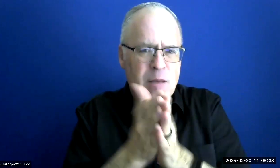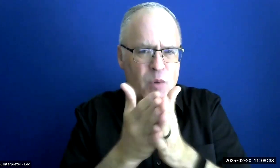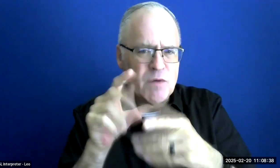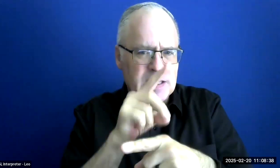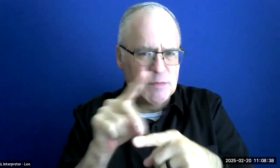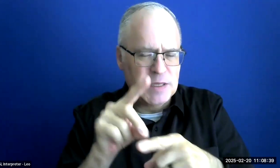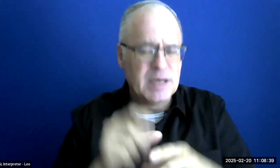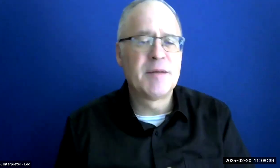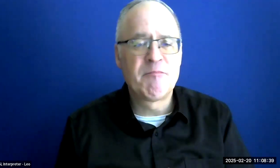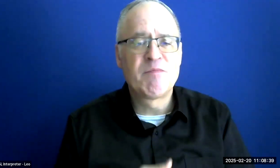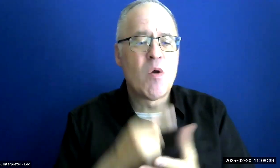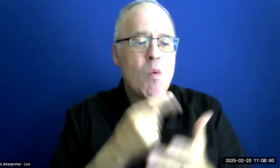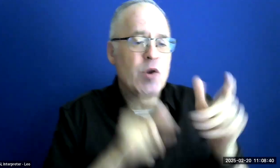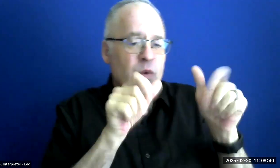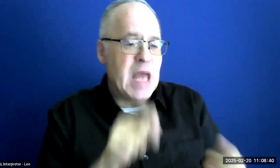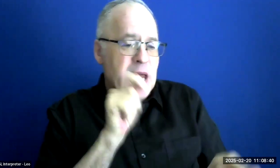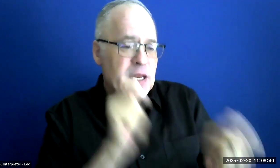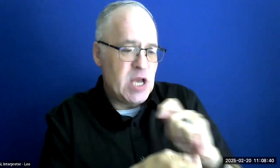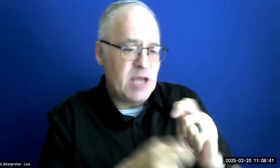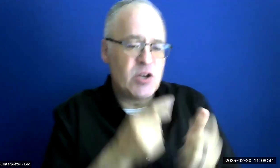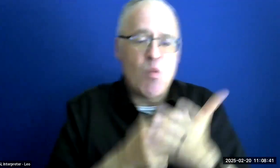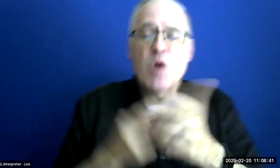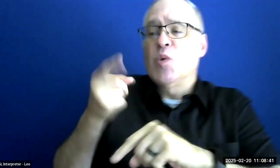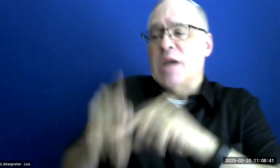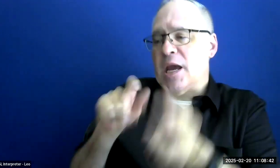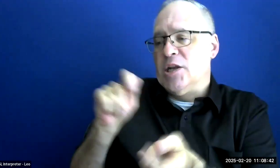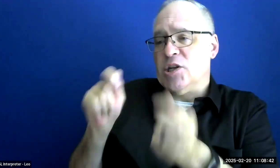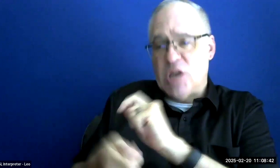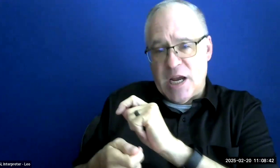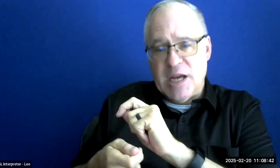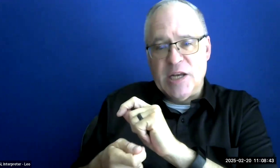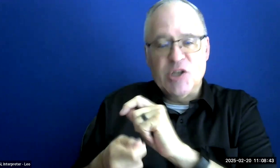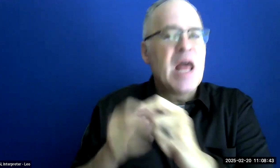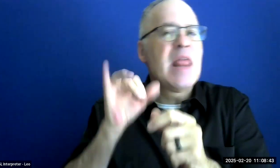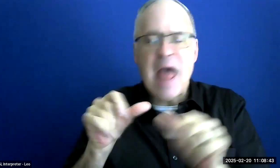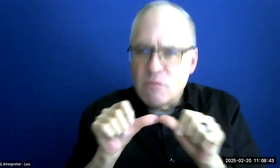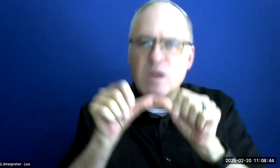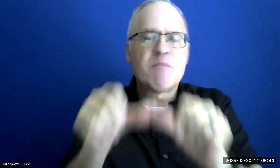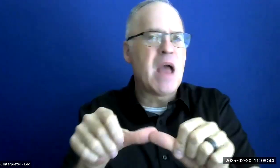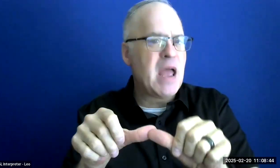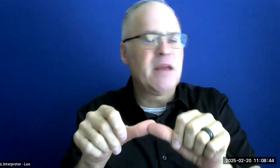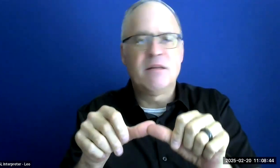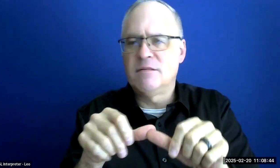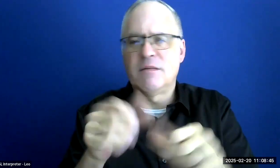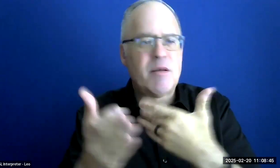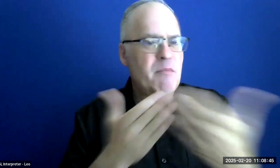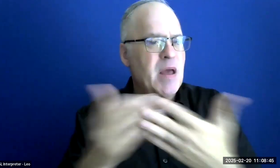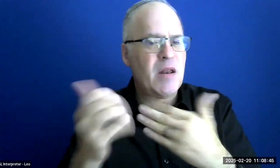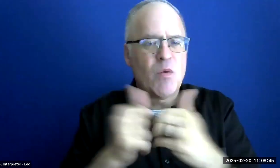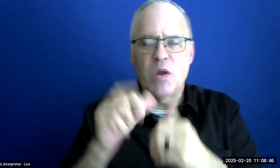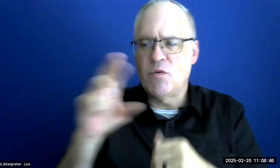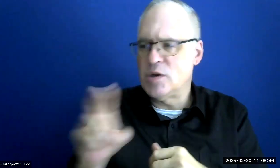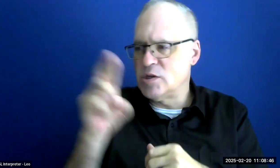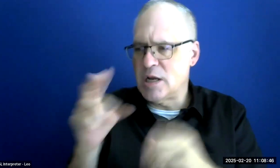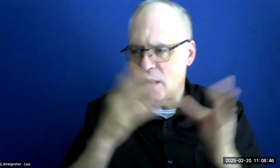and the non-adaptable will continue regardless of what happens with regionalization. If regionalization is not